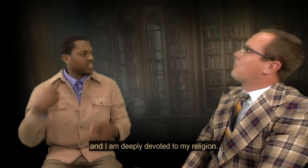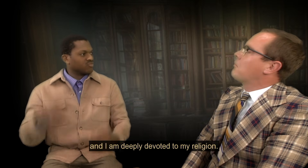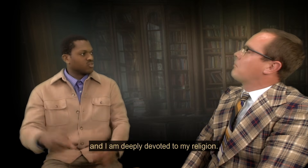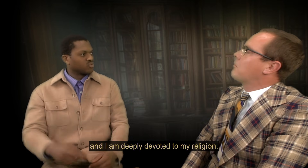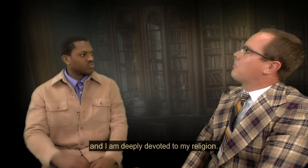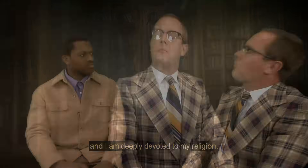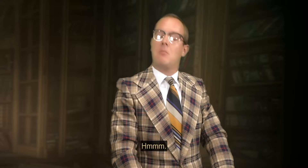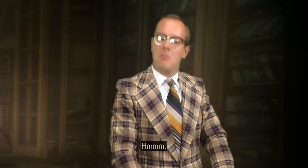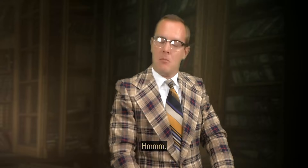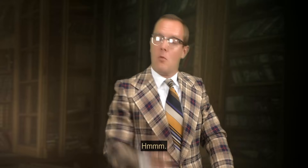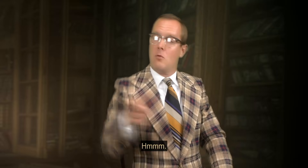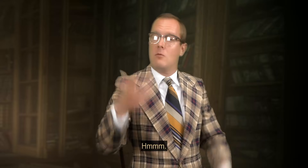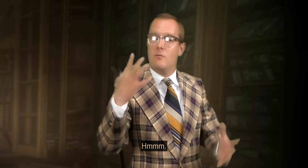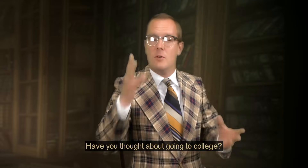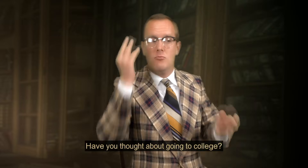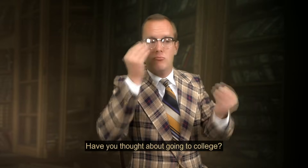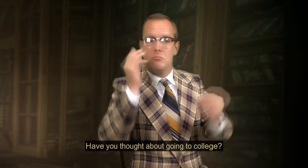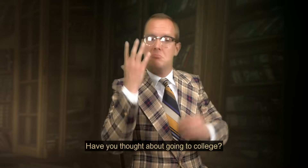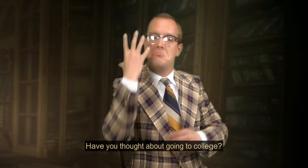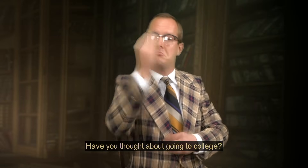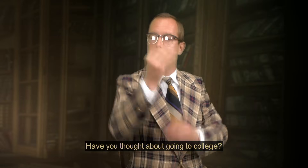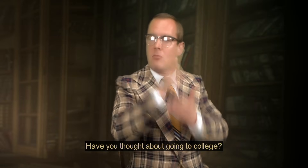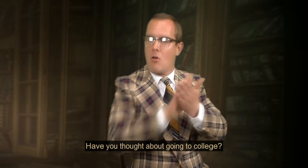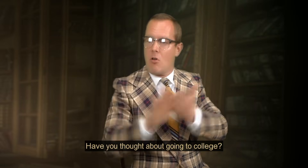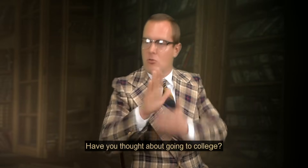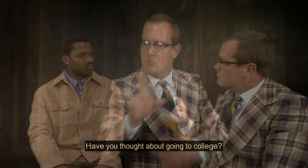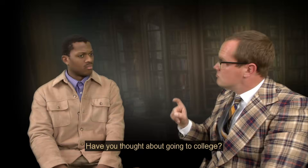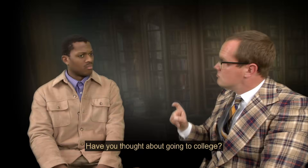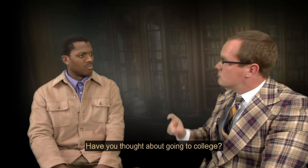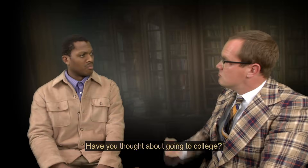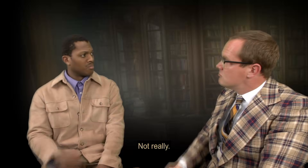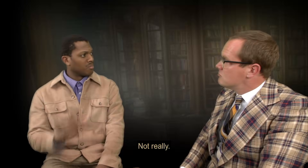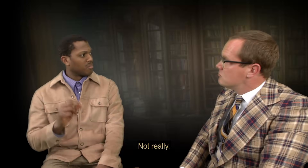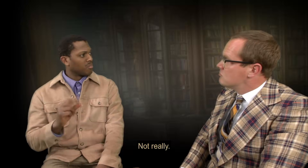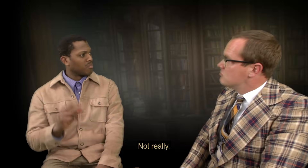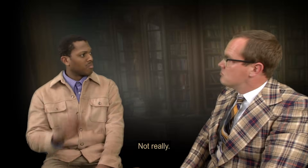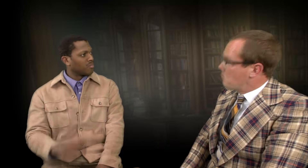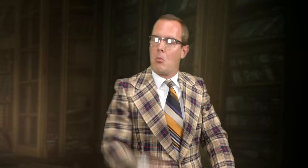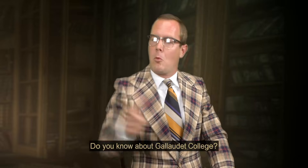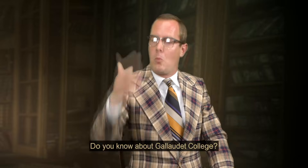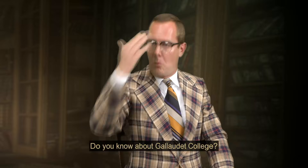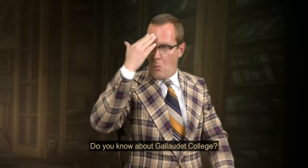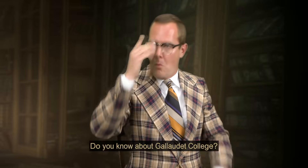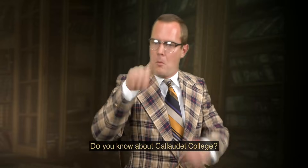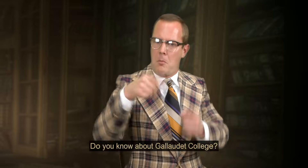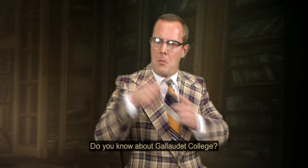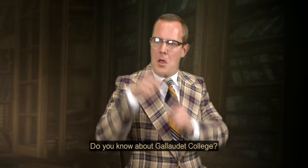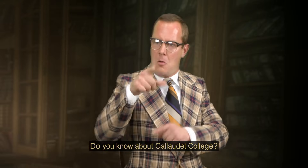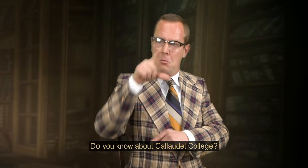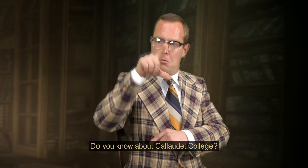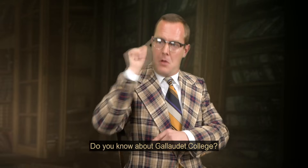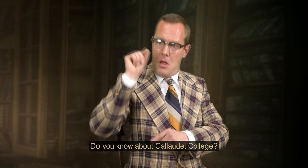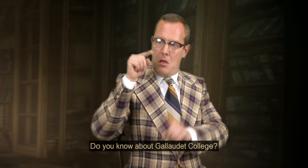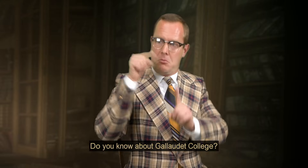religion. Have you thought about going to college? Not really. Do you know about Gallaudet